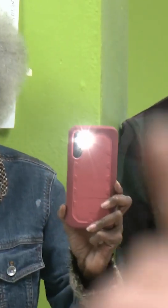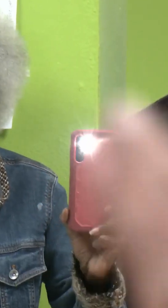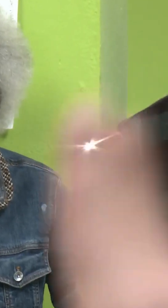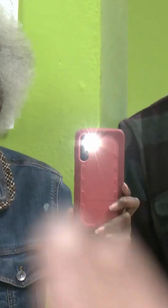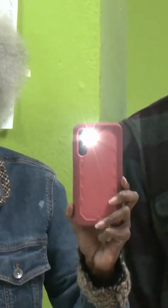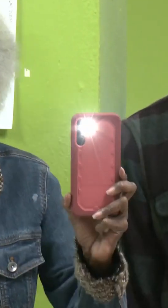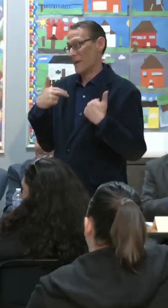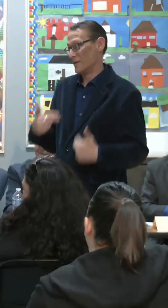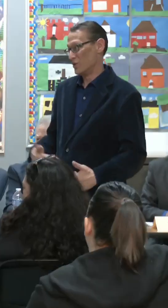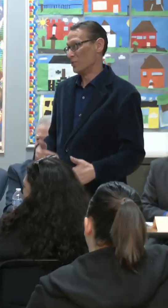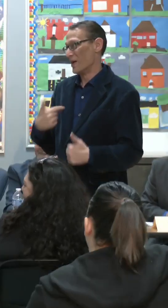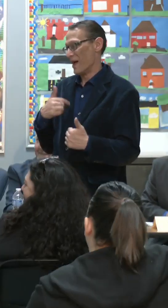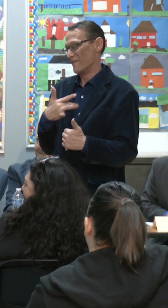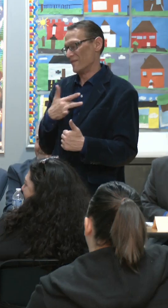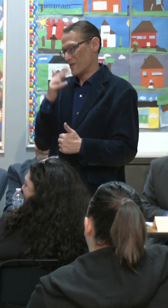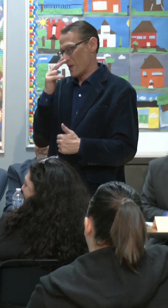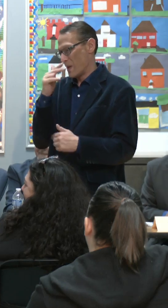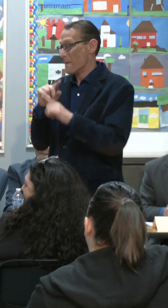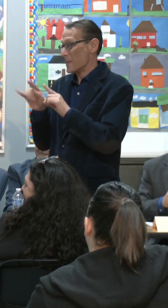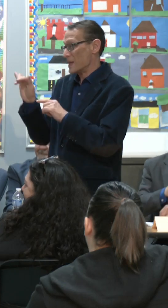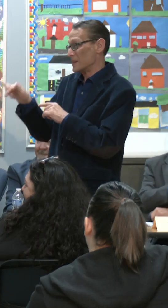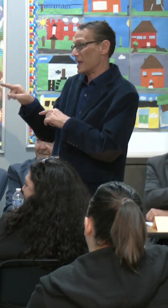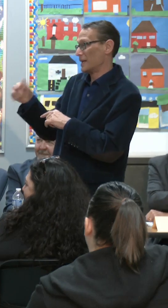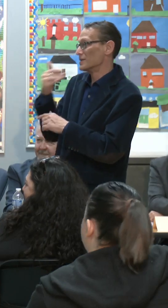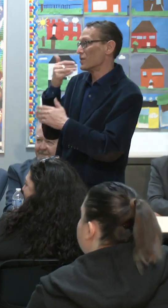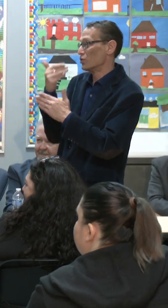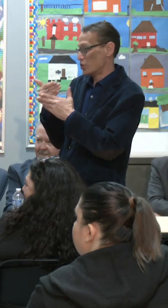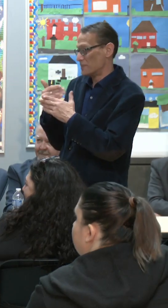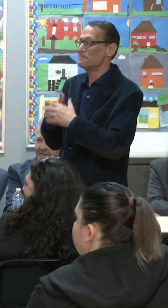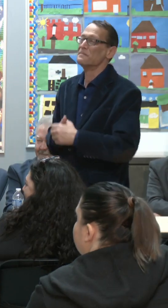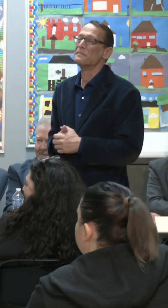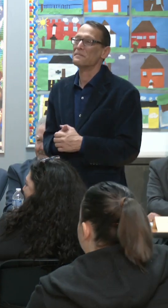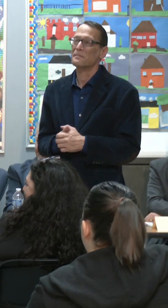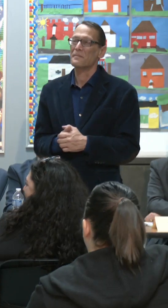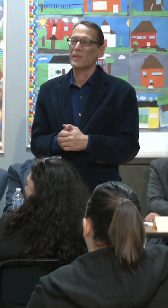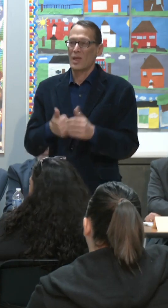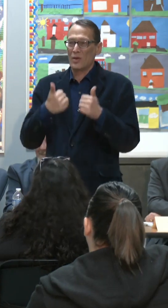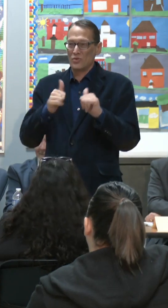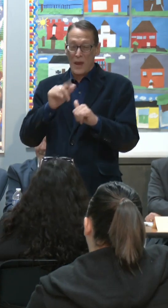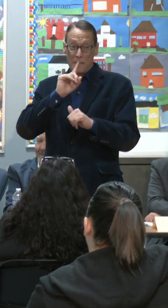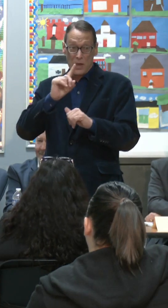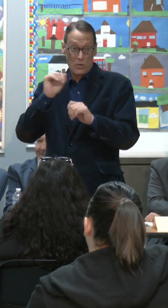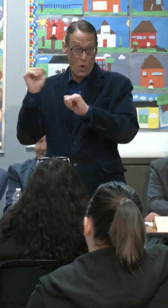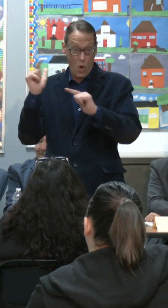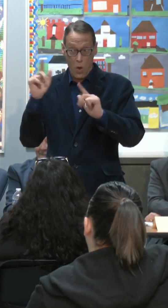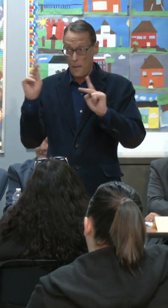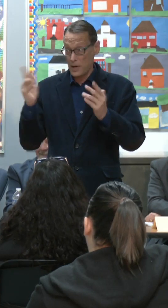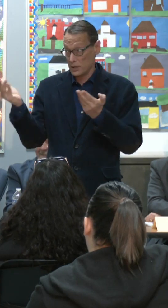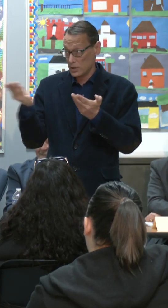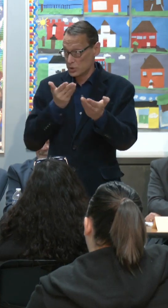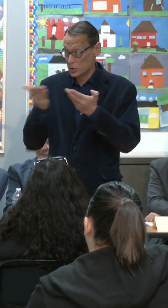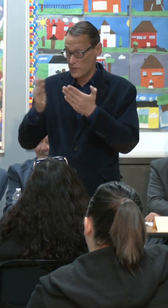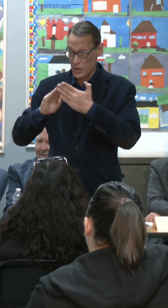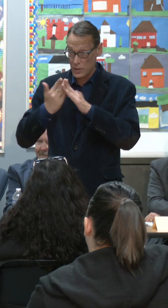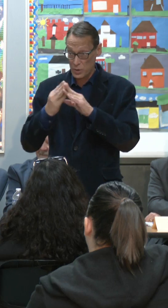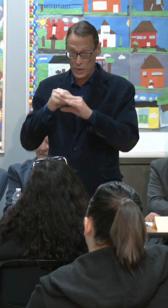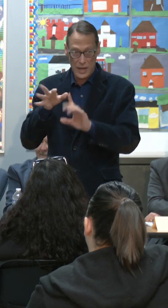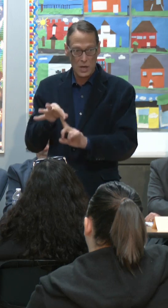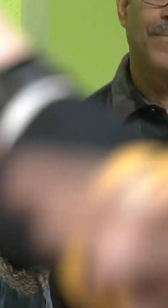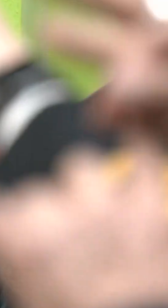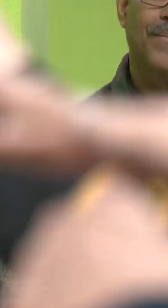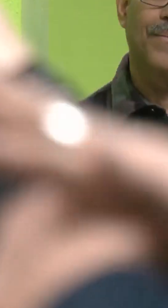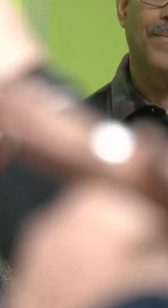Colonels, all right. Well, the Cardinals too, but I'm a Yankee fan, so I do rely on the, I got you. I heard